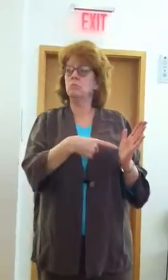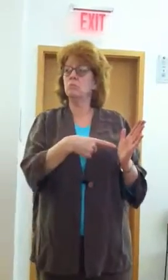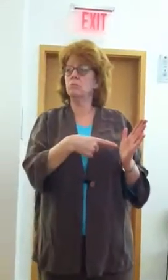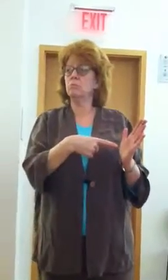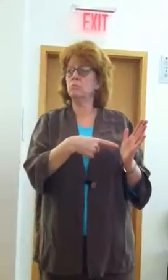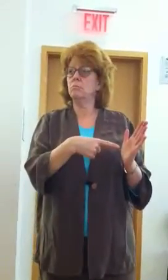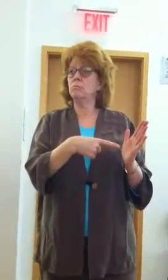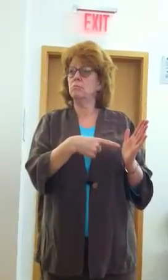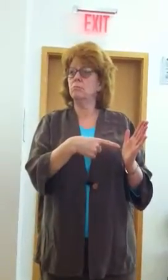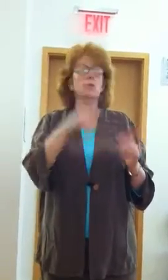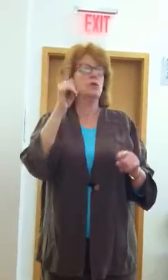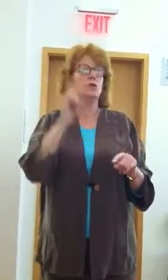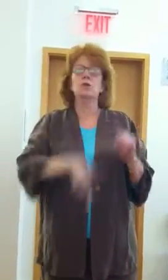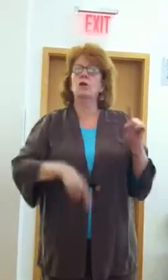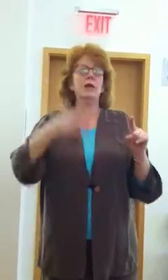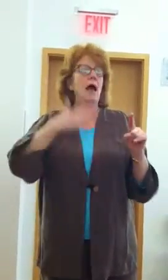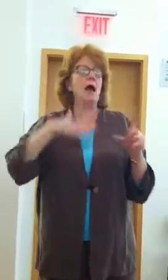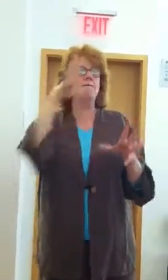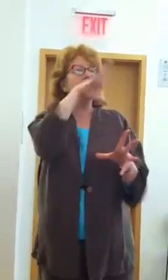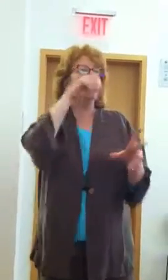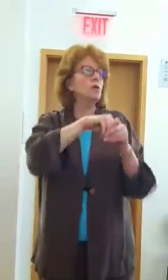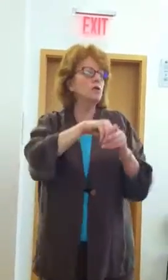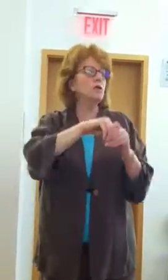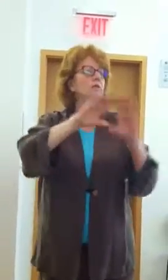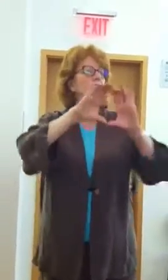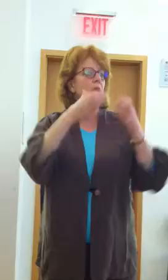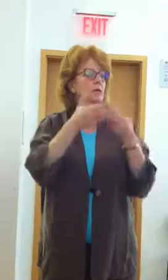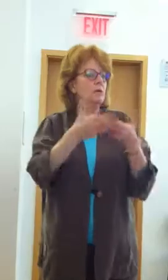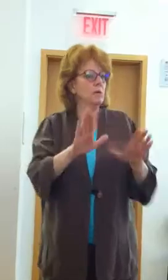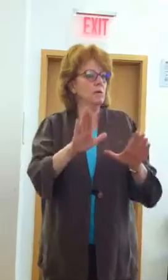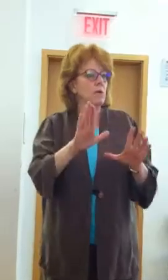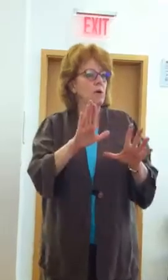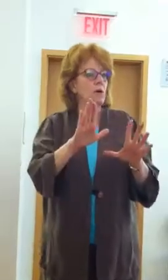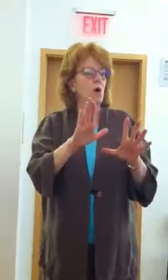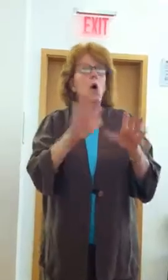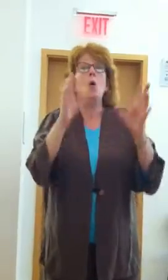that you couldn't have an inclusive classroom without an inclusive community.